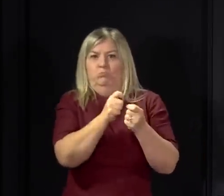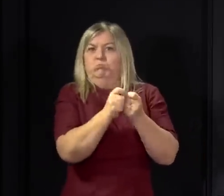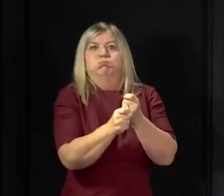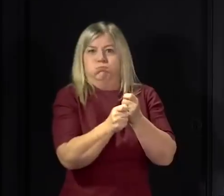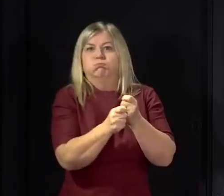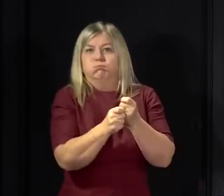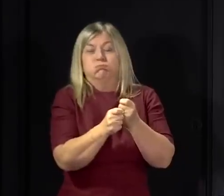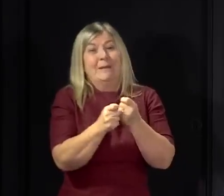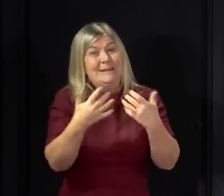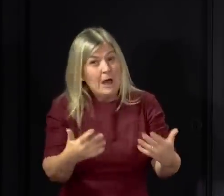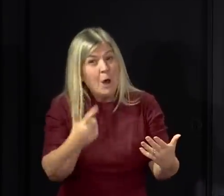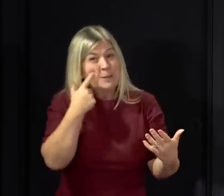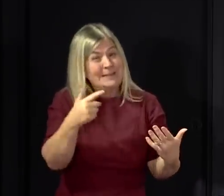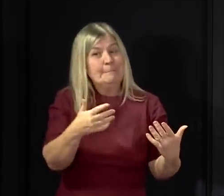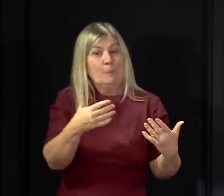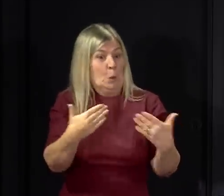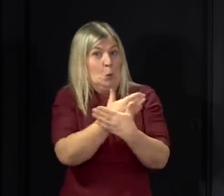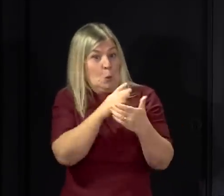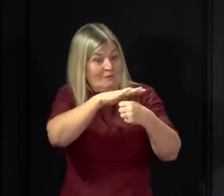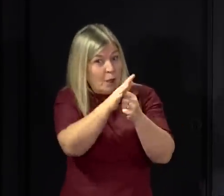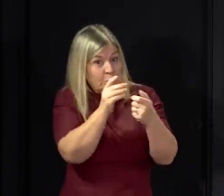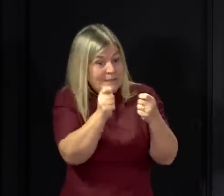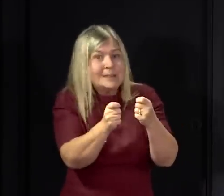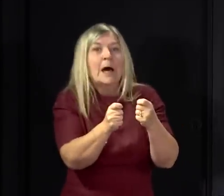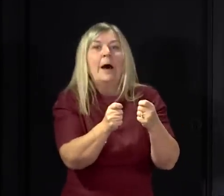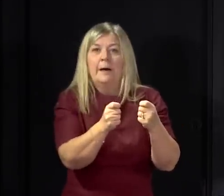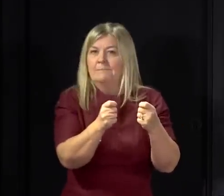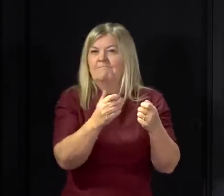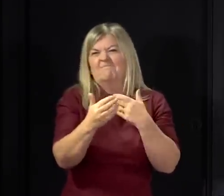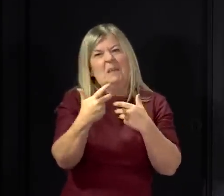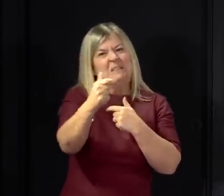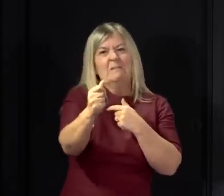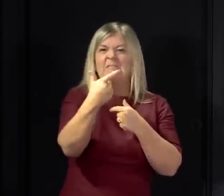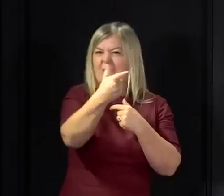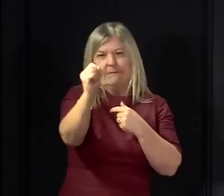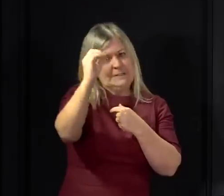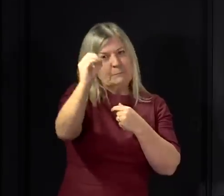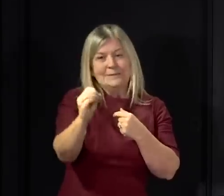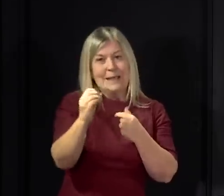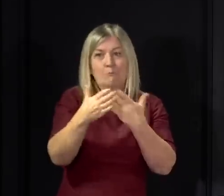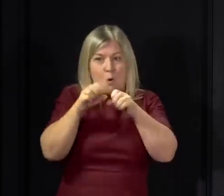more transmissible than previous strains of the virus, and it may increase the R